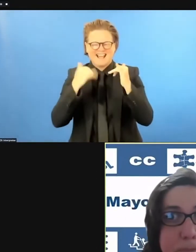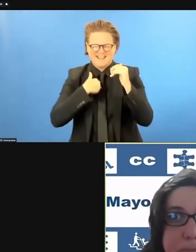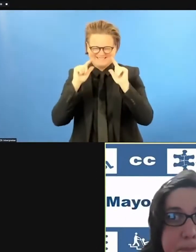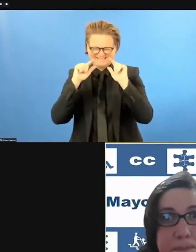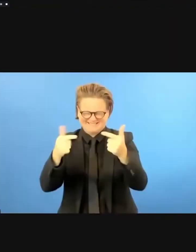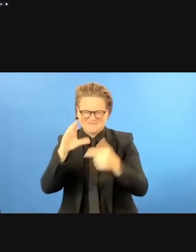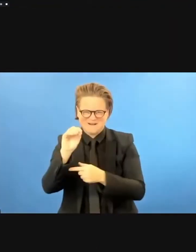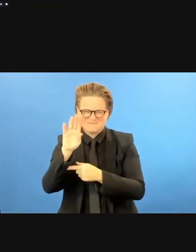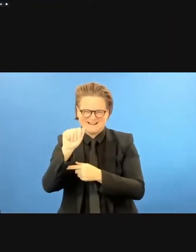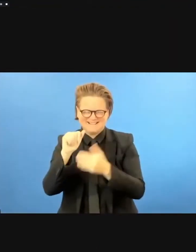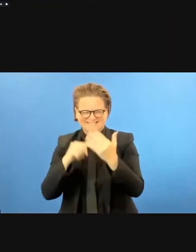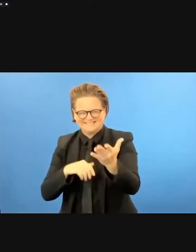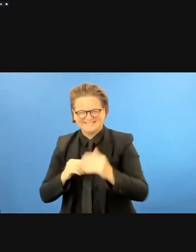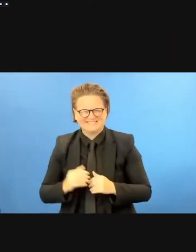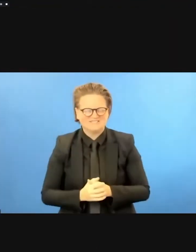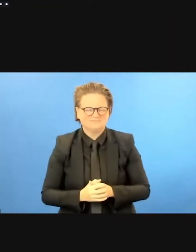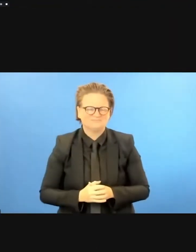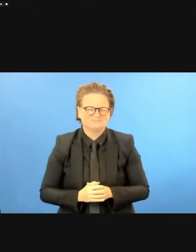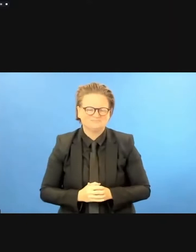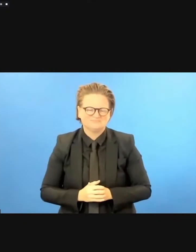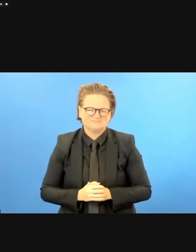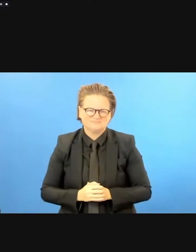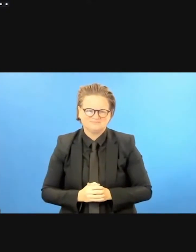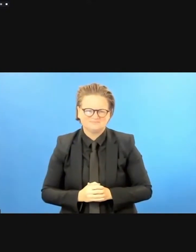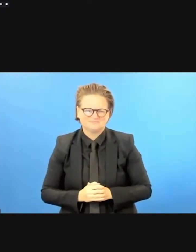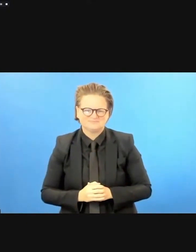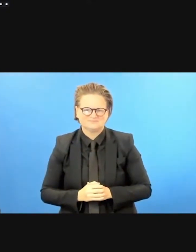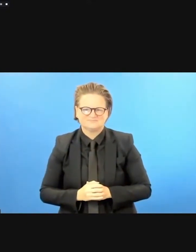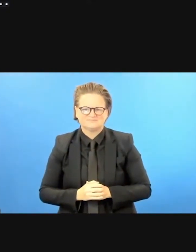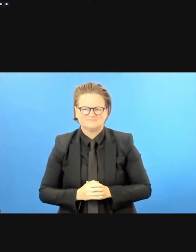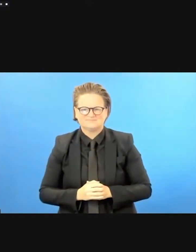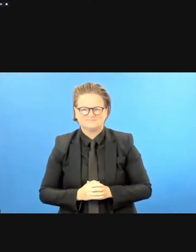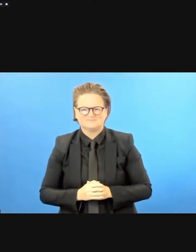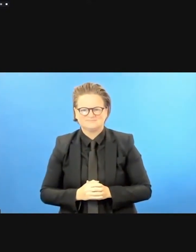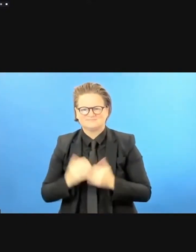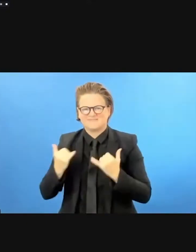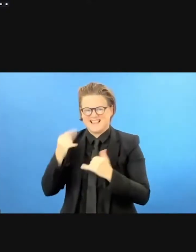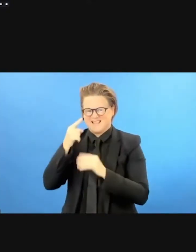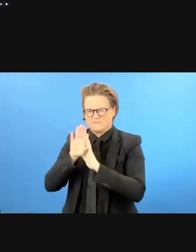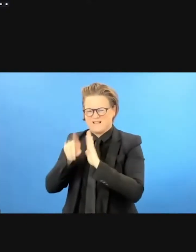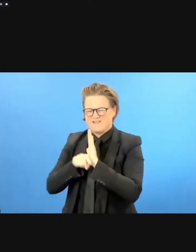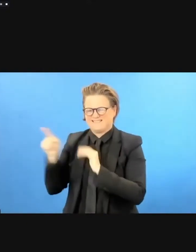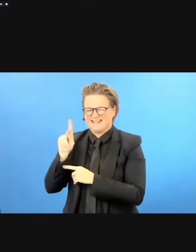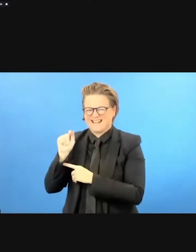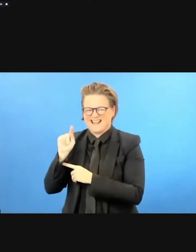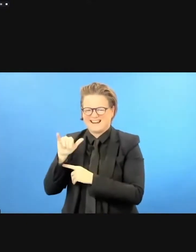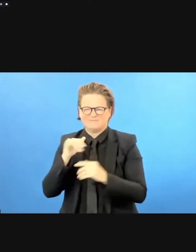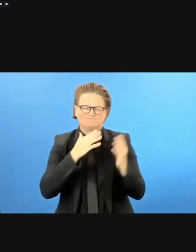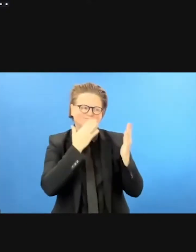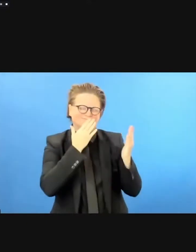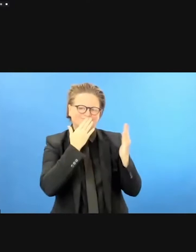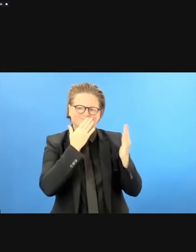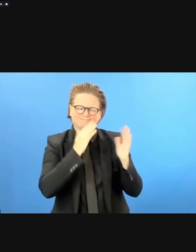you. And again, just as a reminder, we received several questions about how will people who are homebound receive access